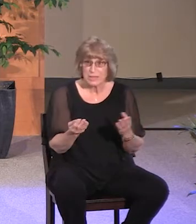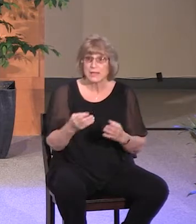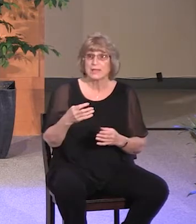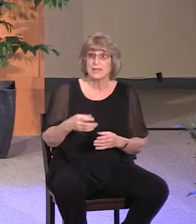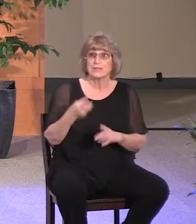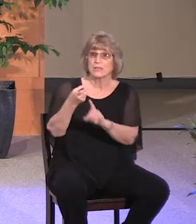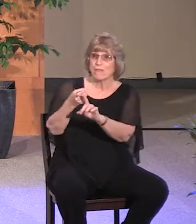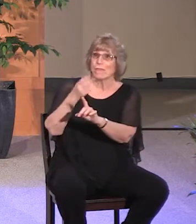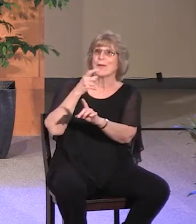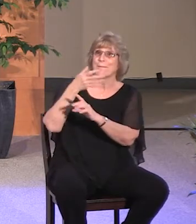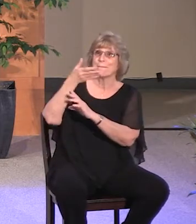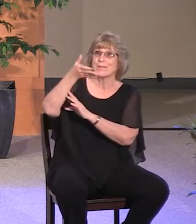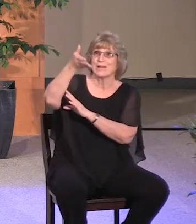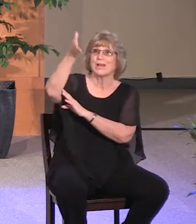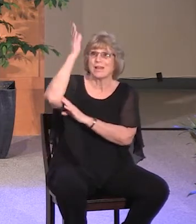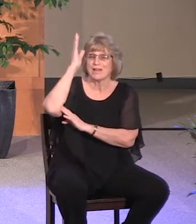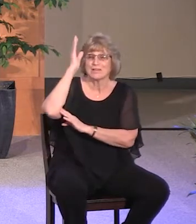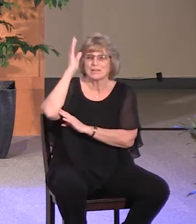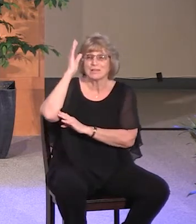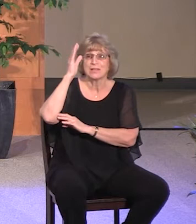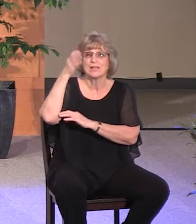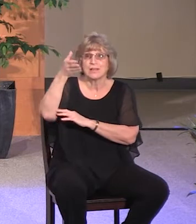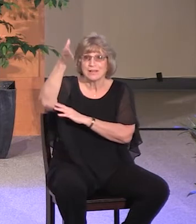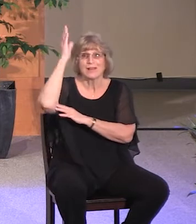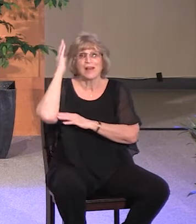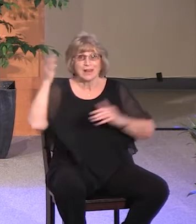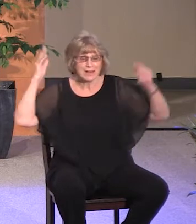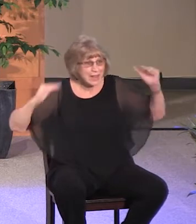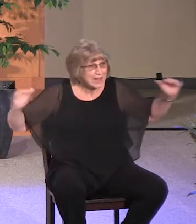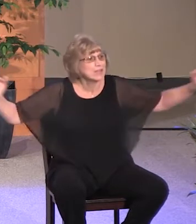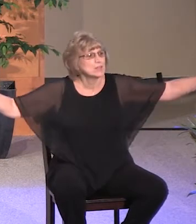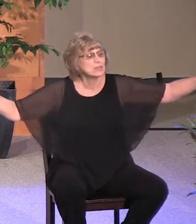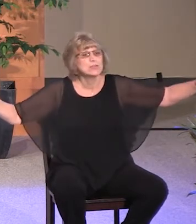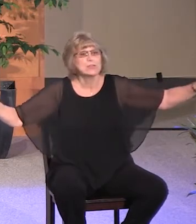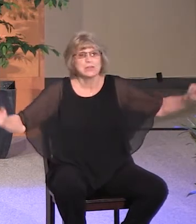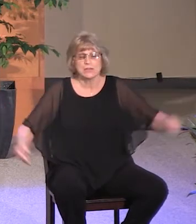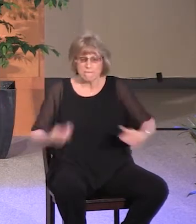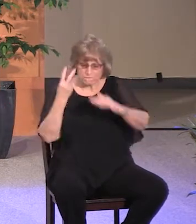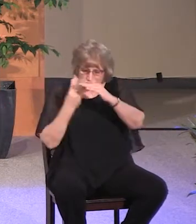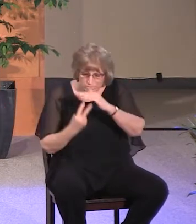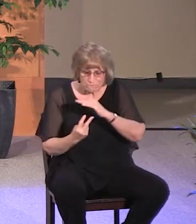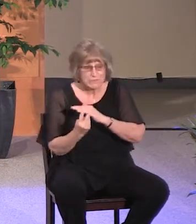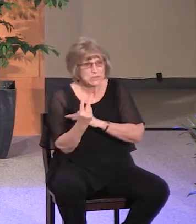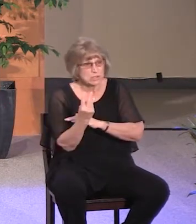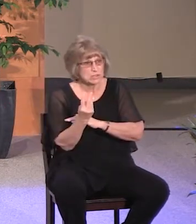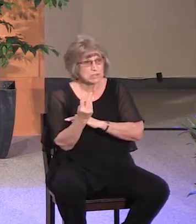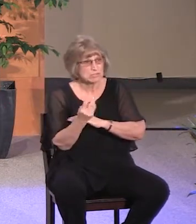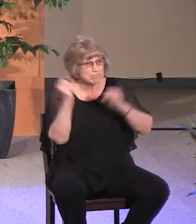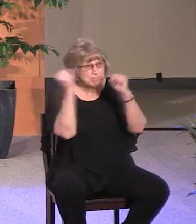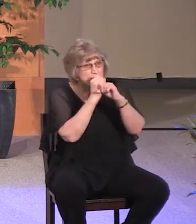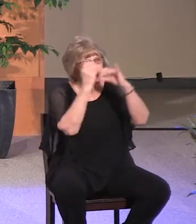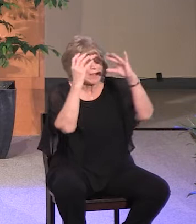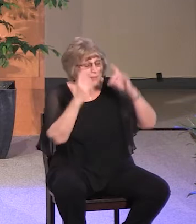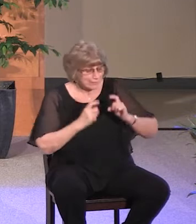God, angels, spiritual guides spoke or gave visions to these people. And these